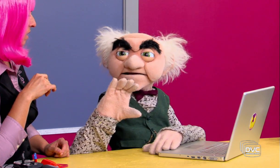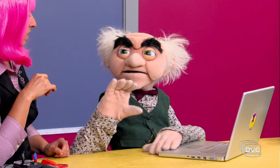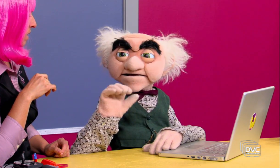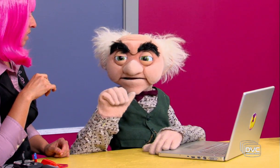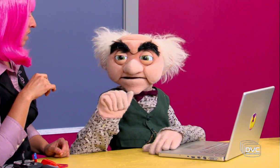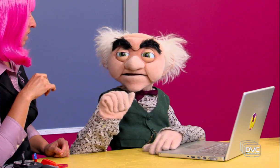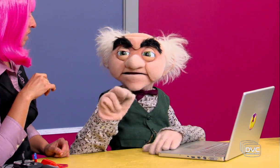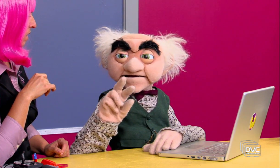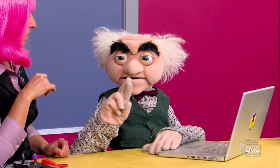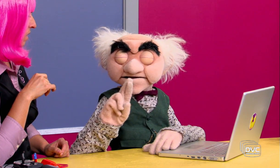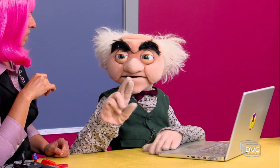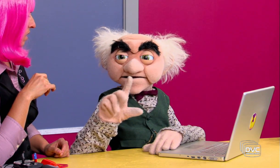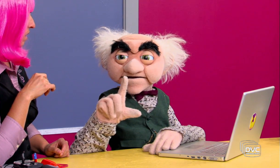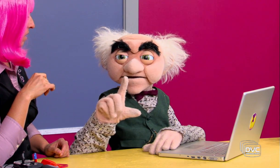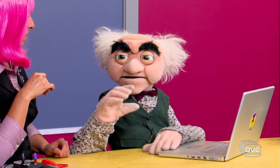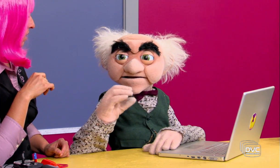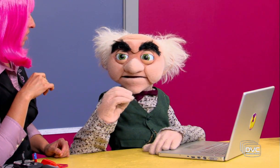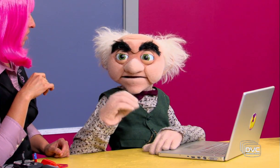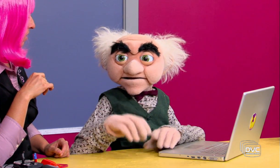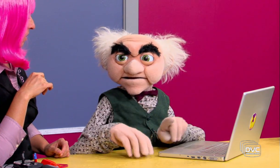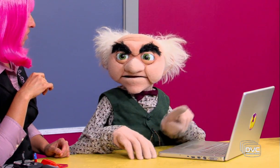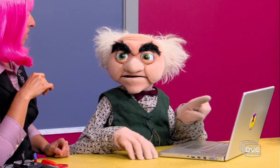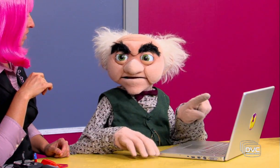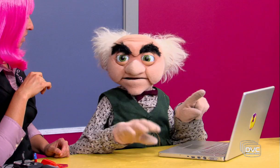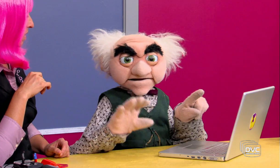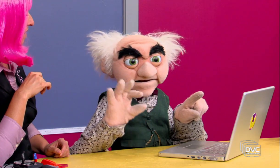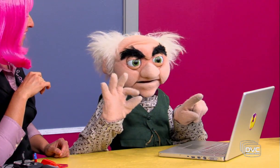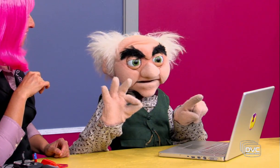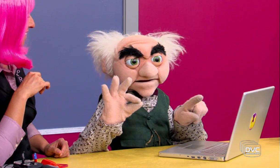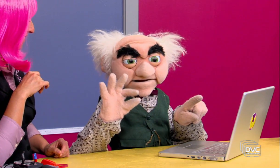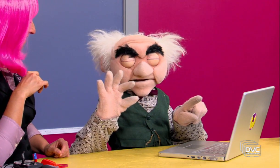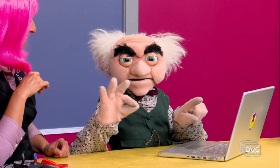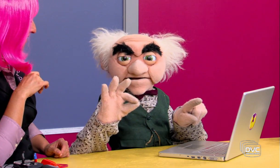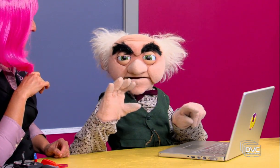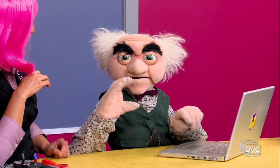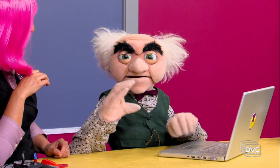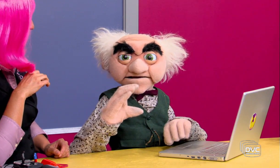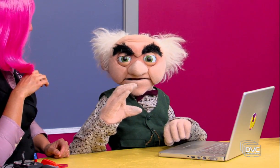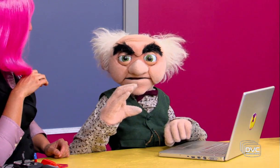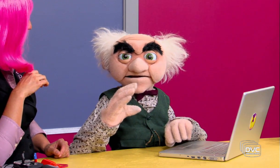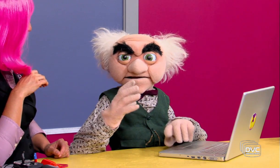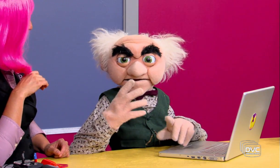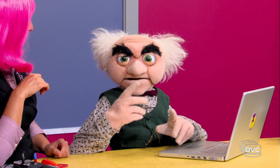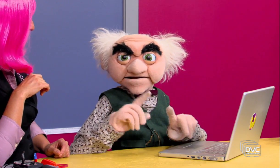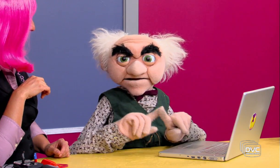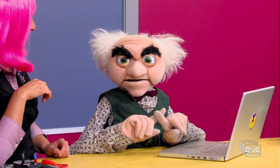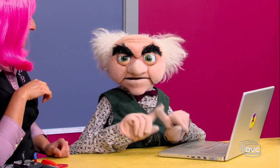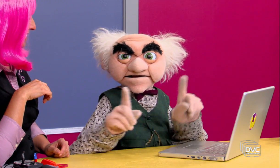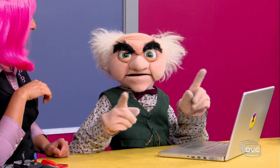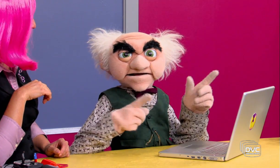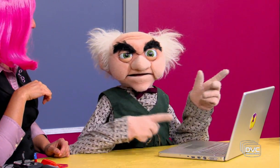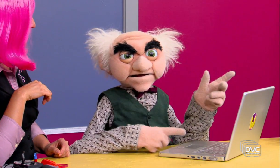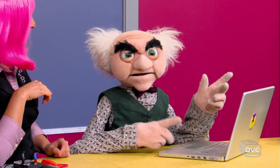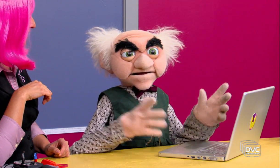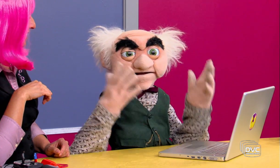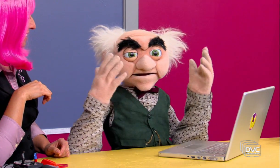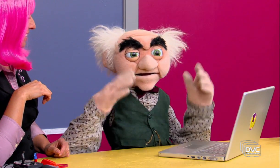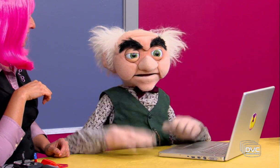I want to help Carlo at the Finger Food Cafe, but